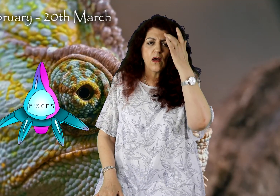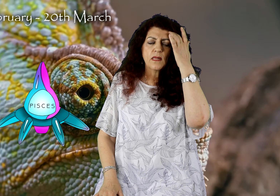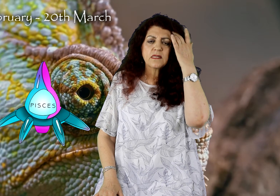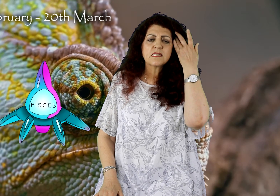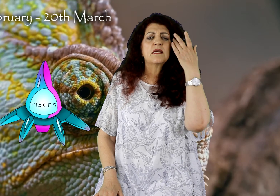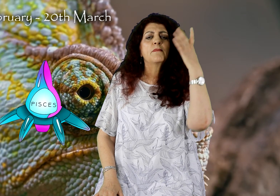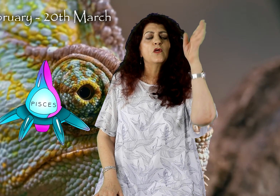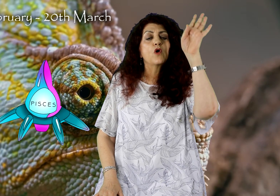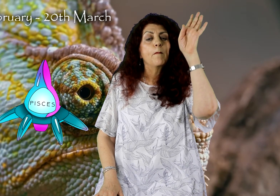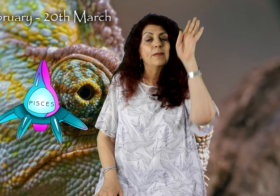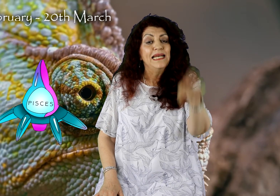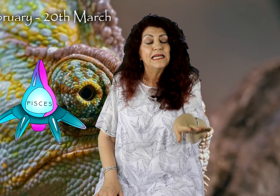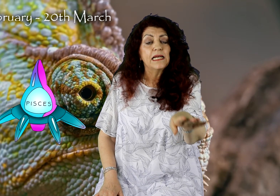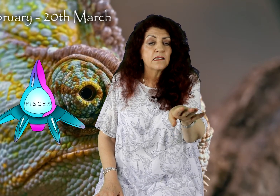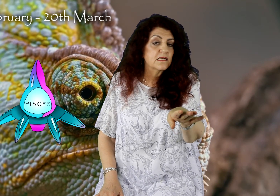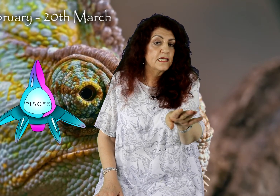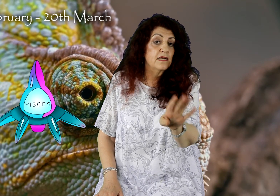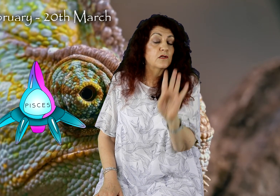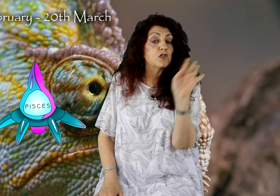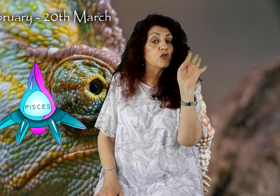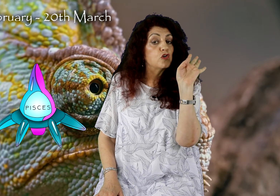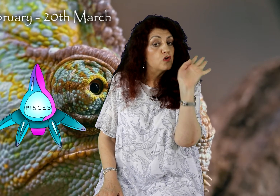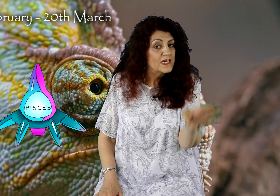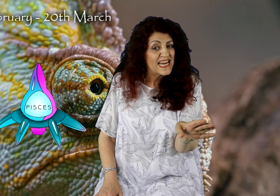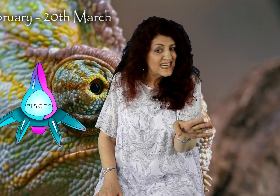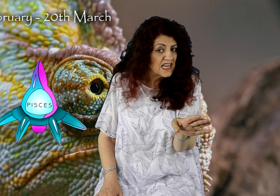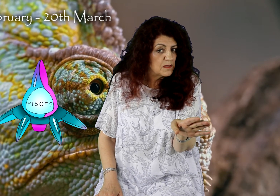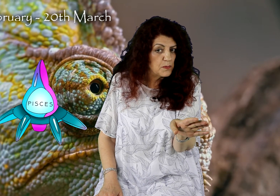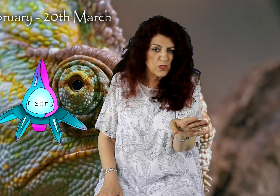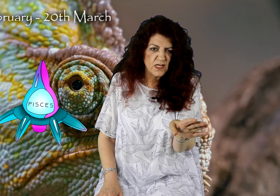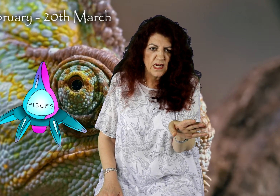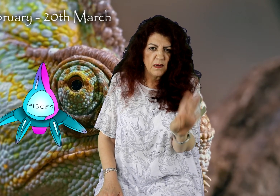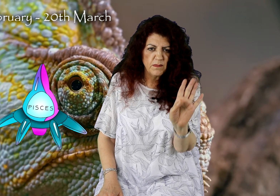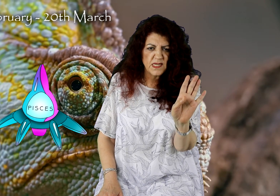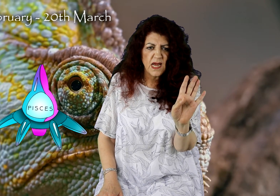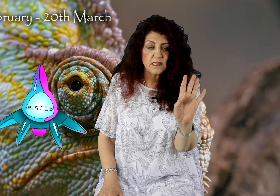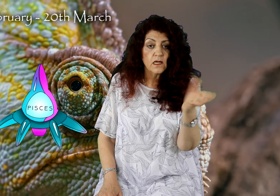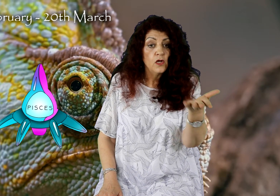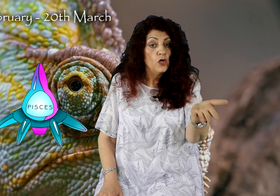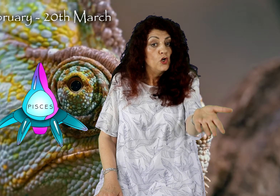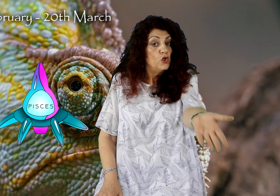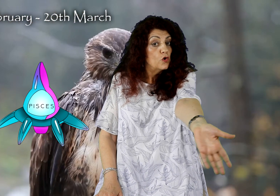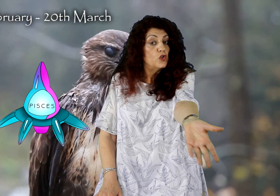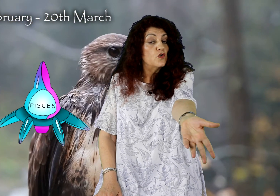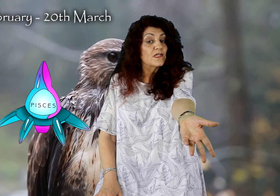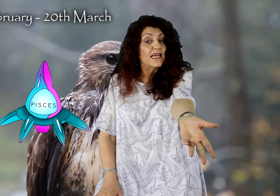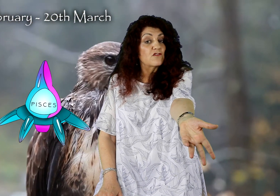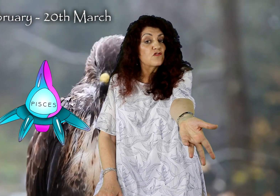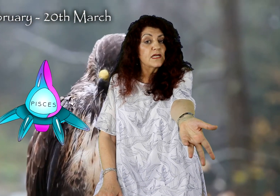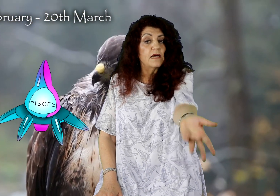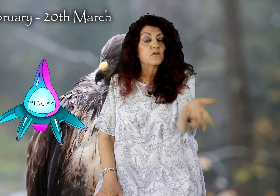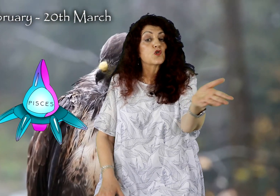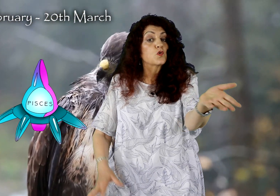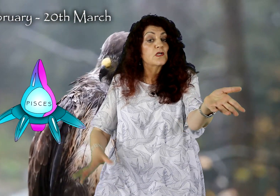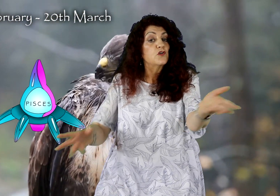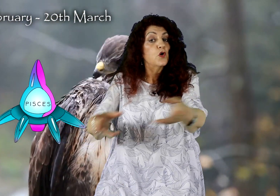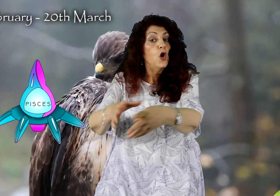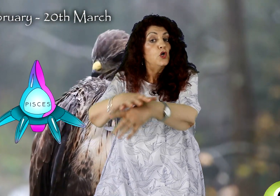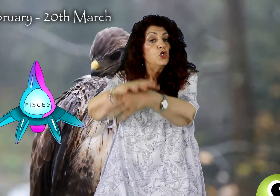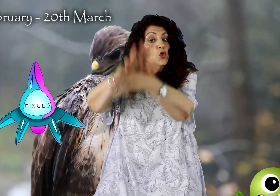this is something you completely understand, so don't you dare take it personally. Besides, you can use the extra time to sort out your own